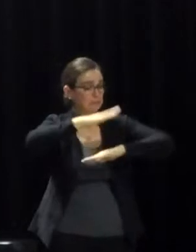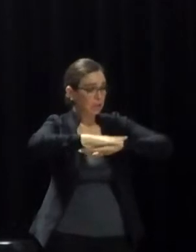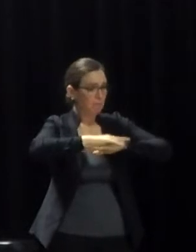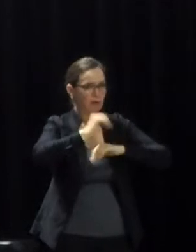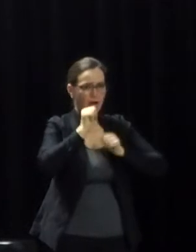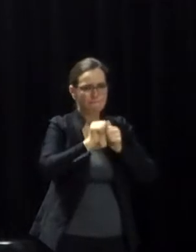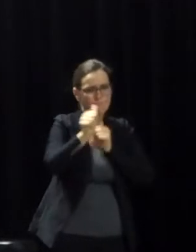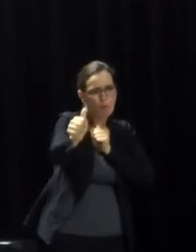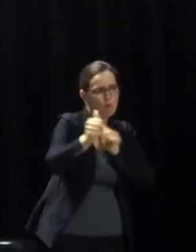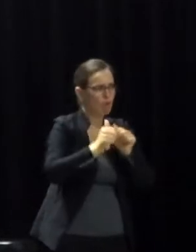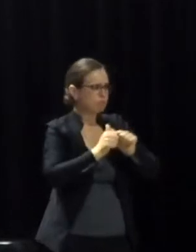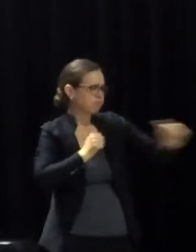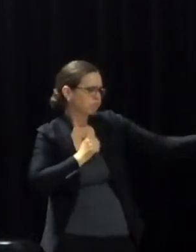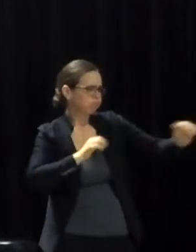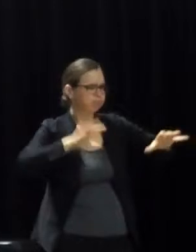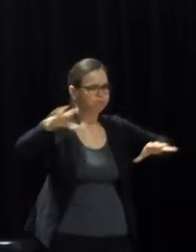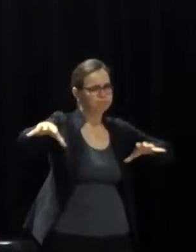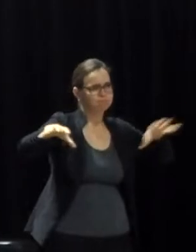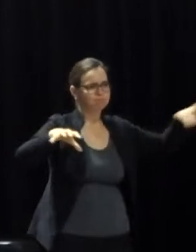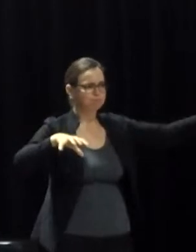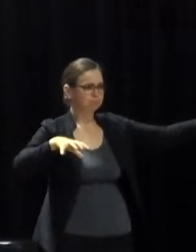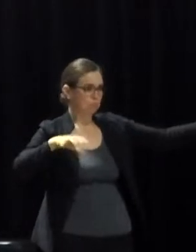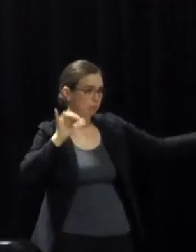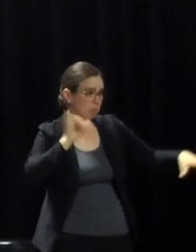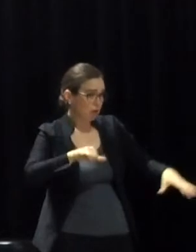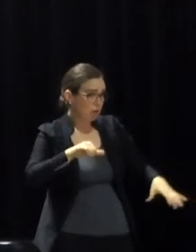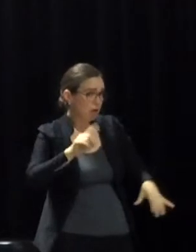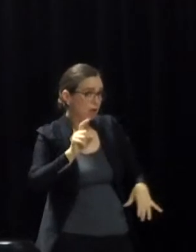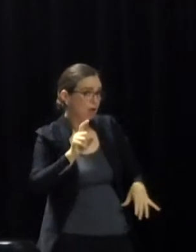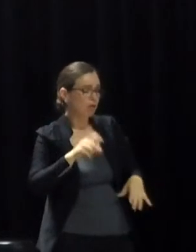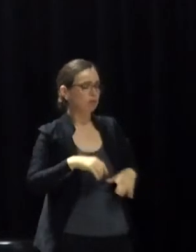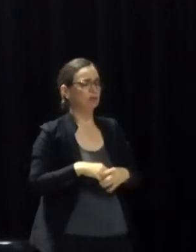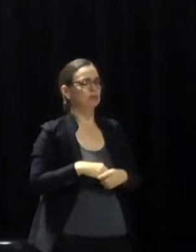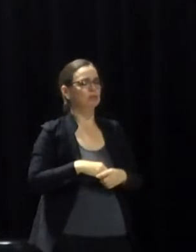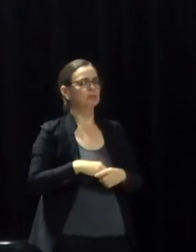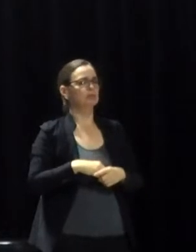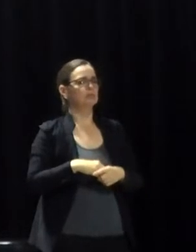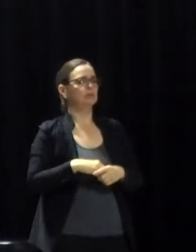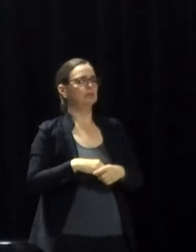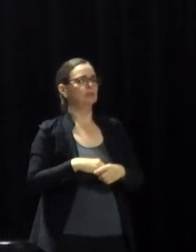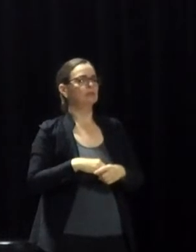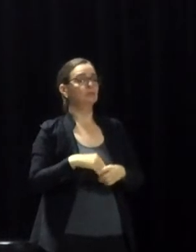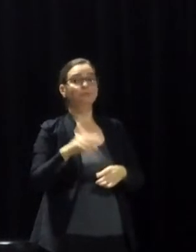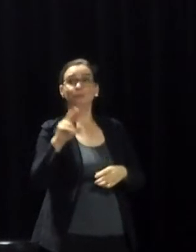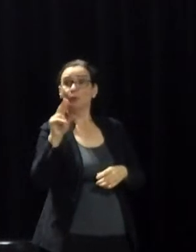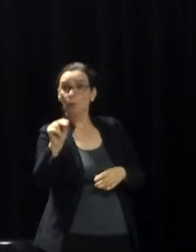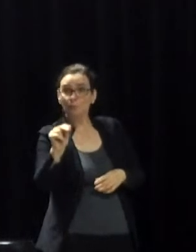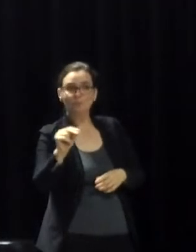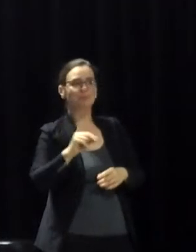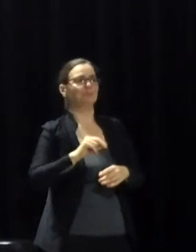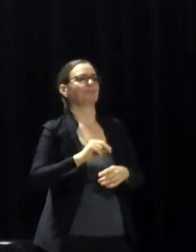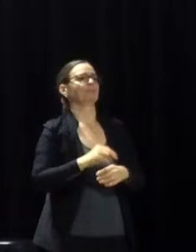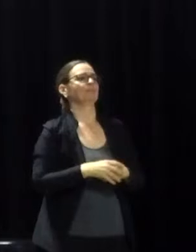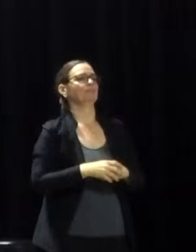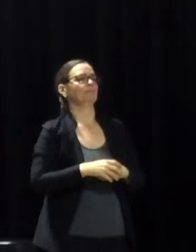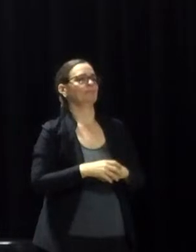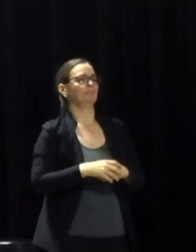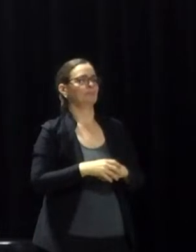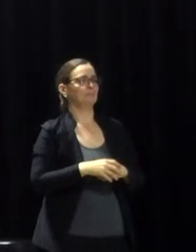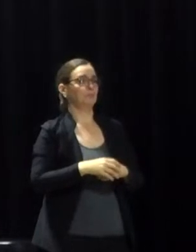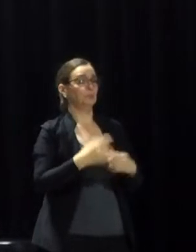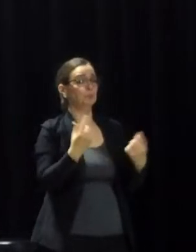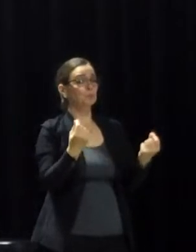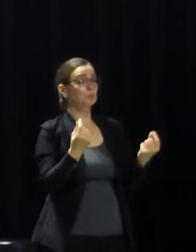find any violations of the protocol? Right, so involved here? no, we did not. So what we do is we go back and then we ask